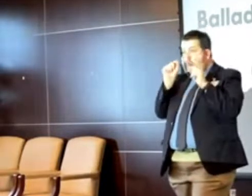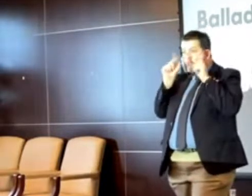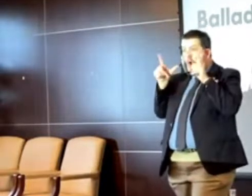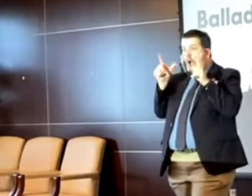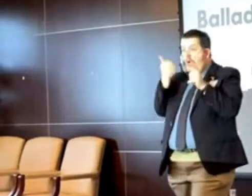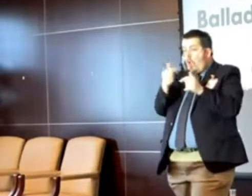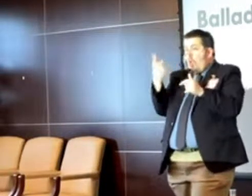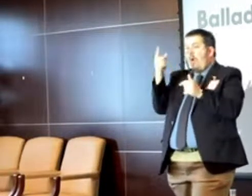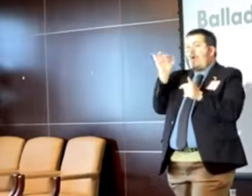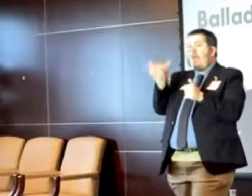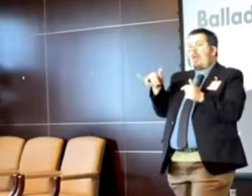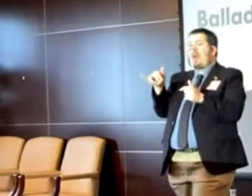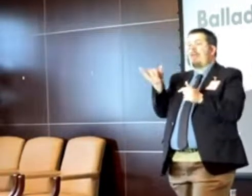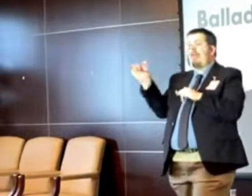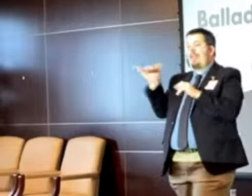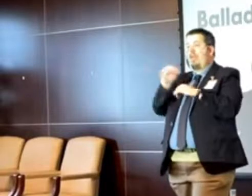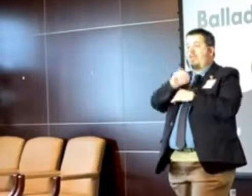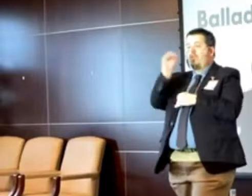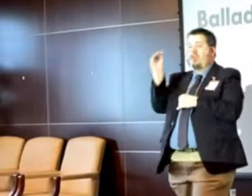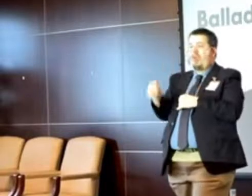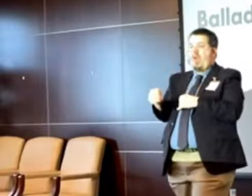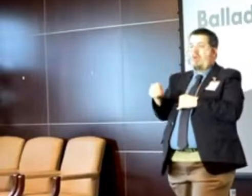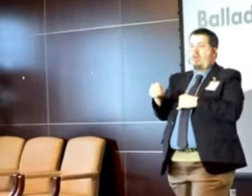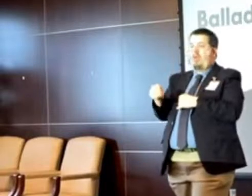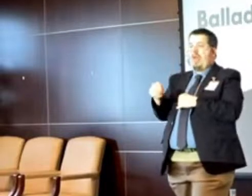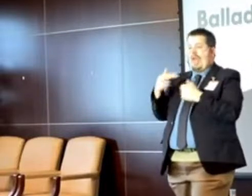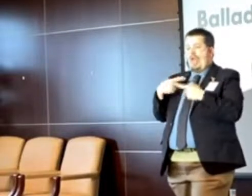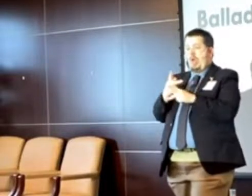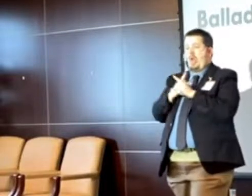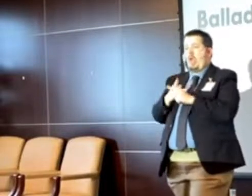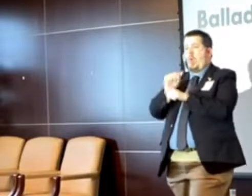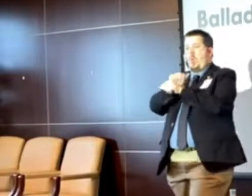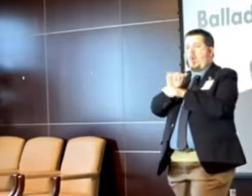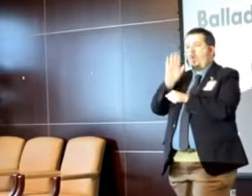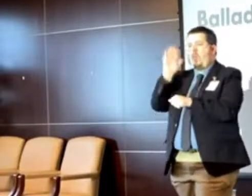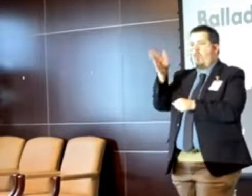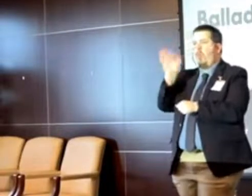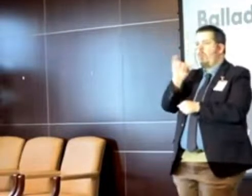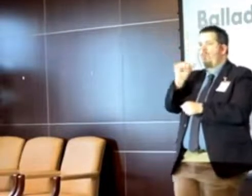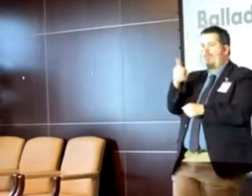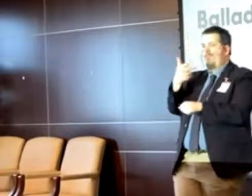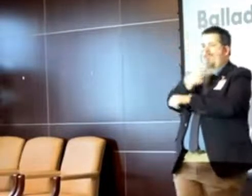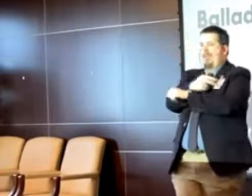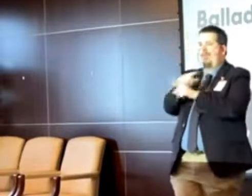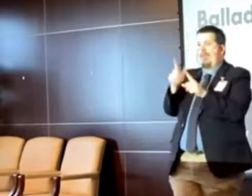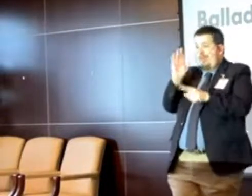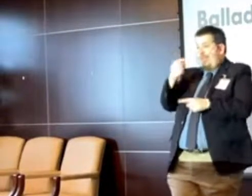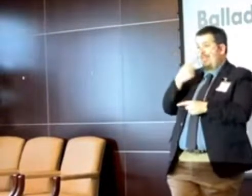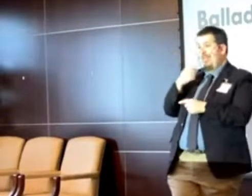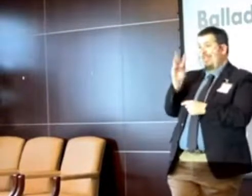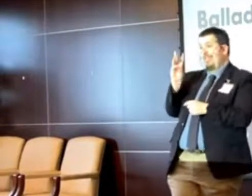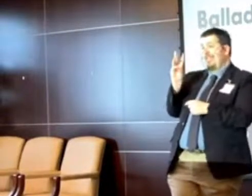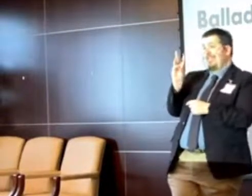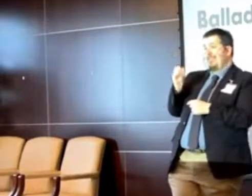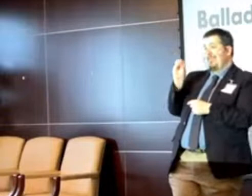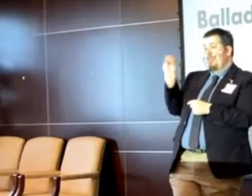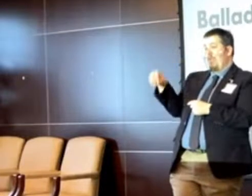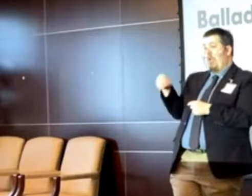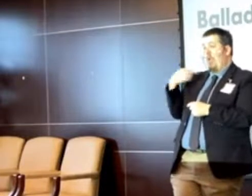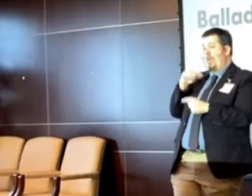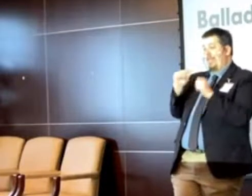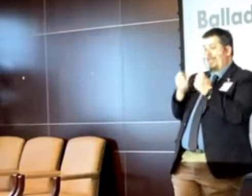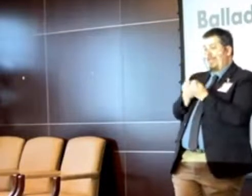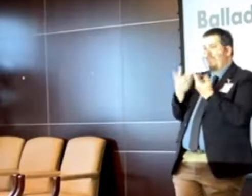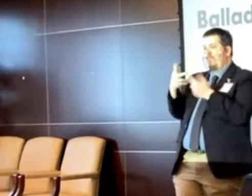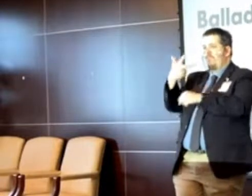anybody that a similar percentage of healthcare employees might also not be vaccinated. Although I'll say 60% of our team